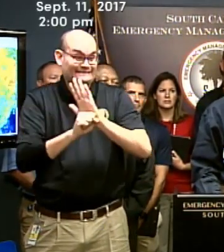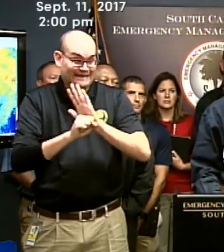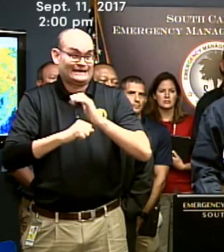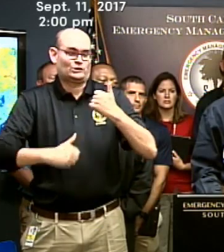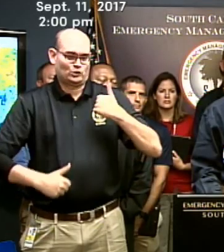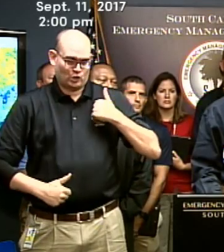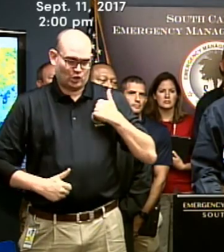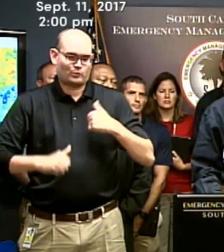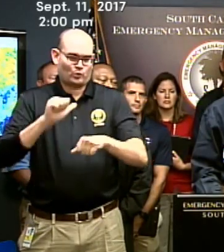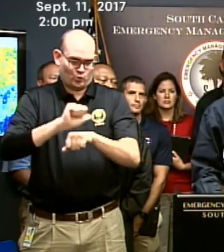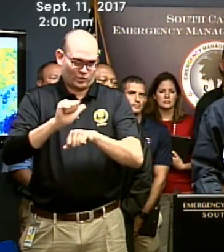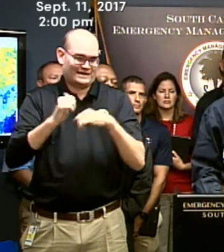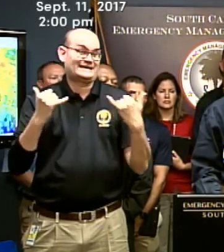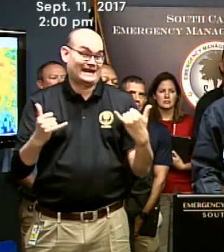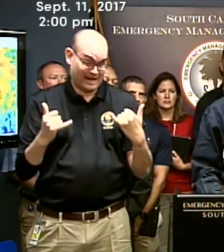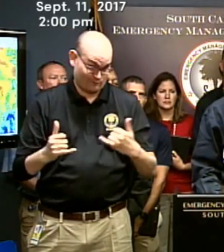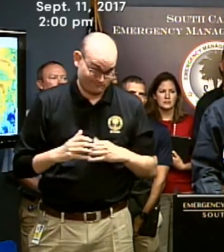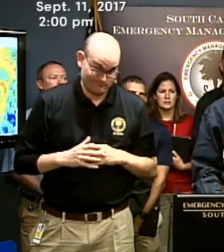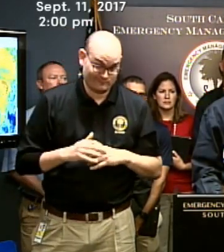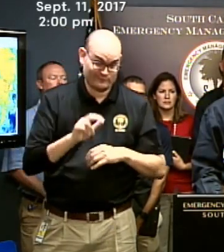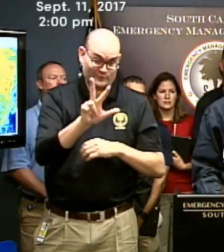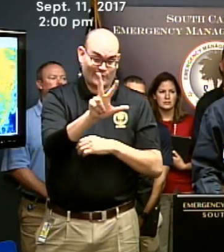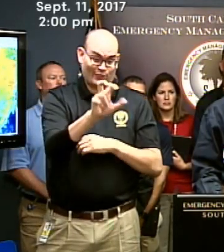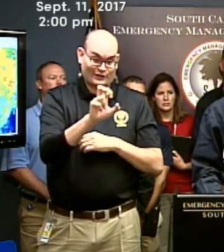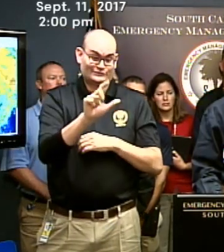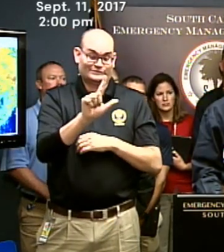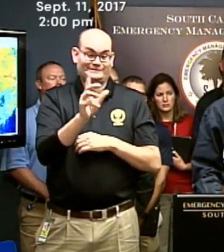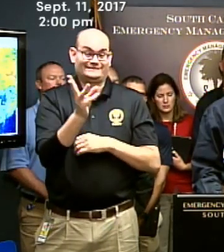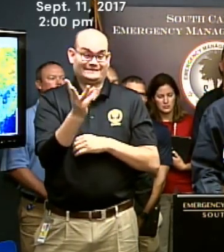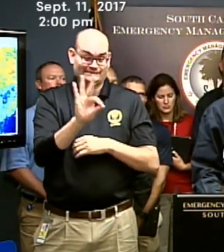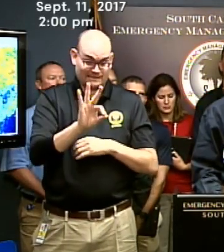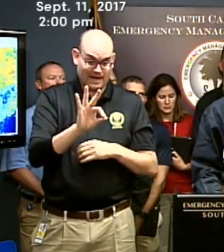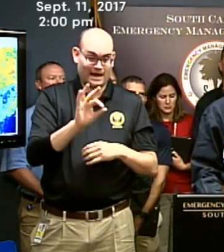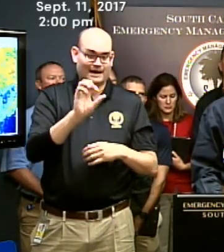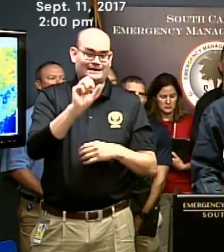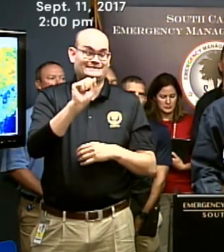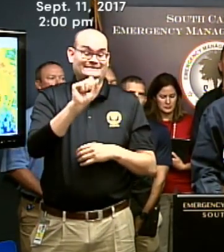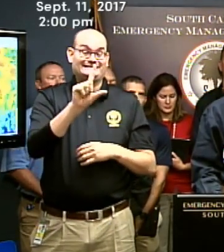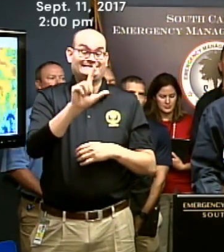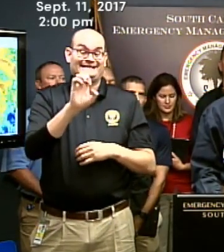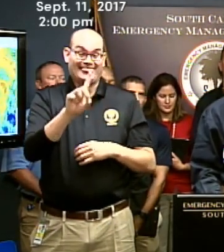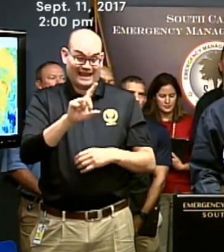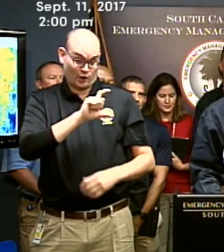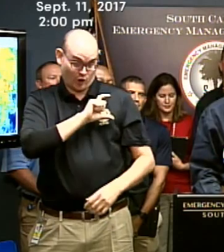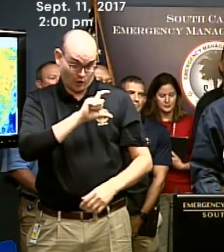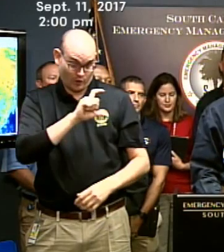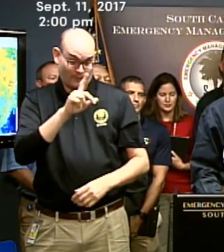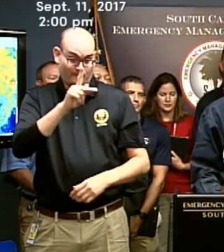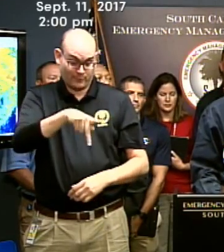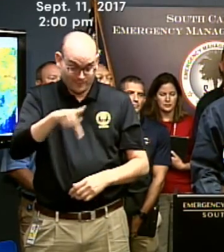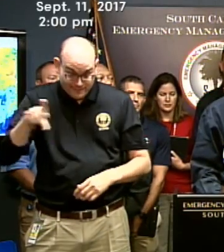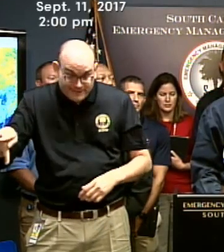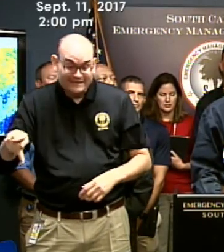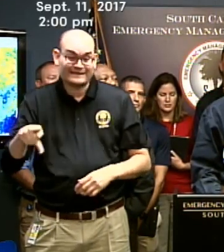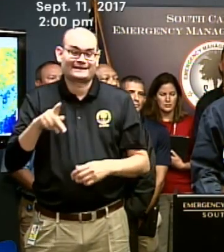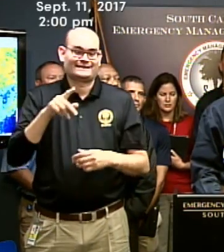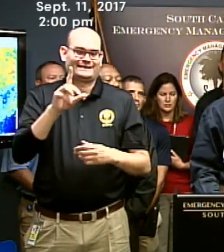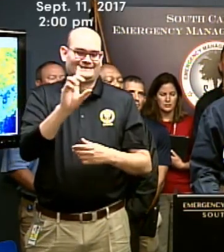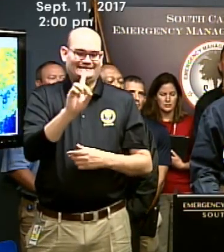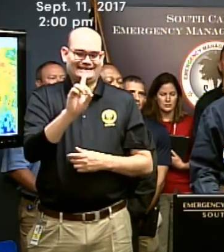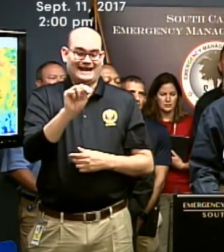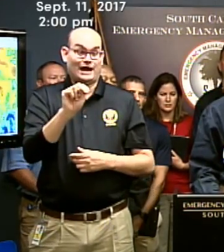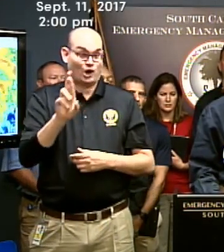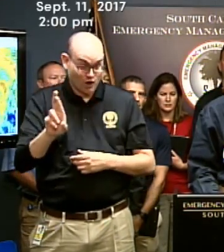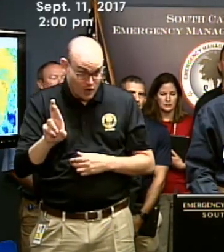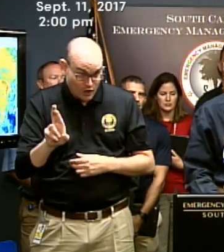have 369 SLED agents, probation, pardon, and parole agents, and Department of Natural Resource agents on duty